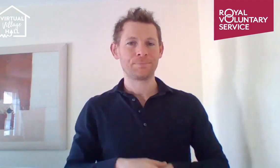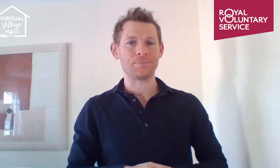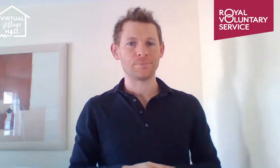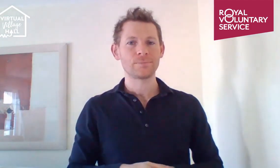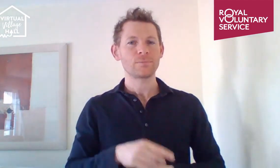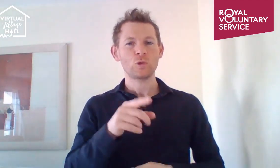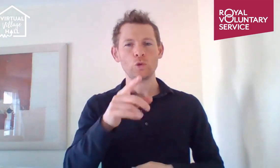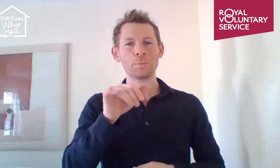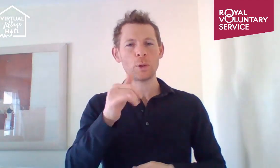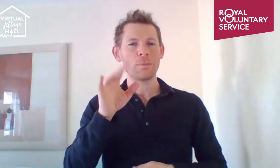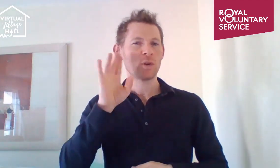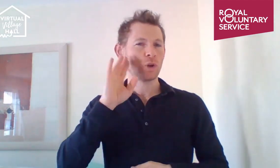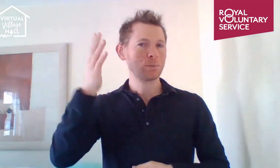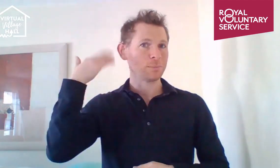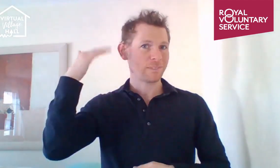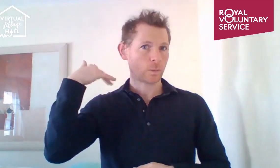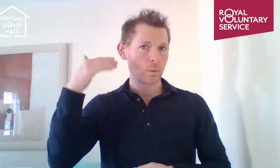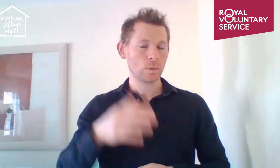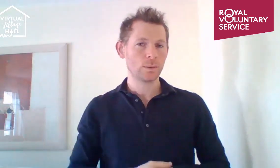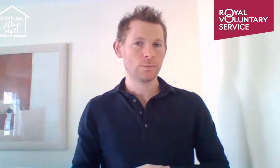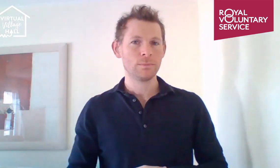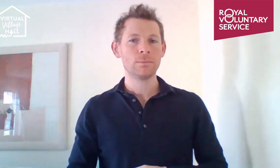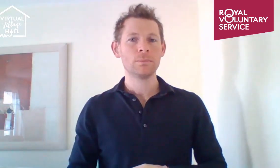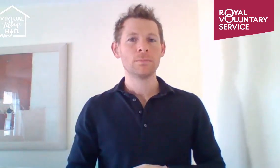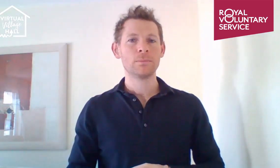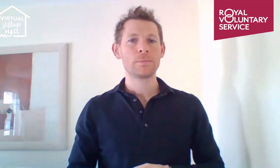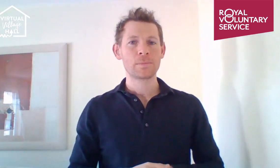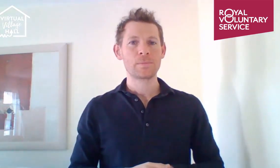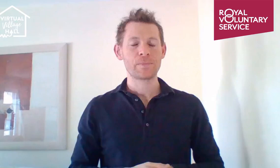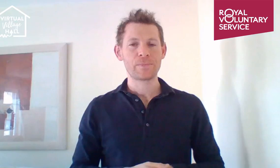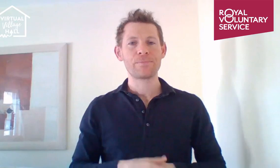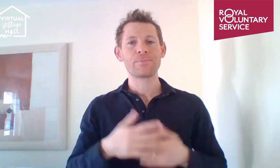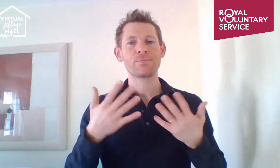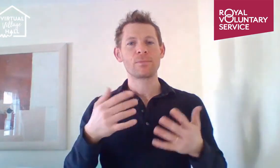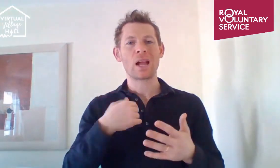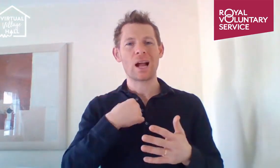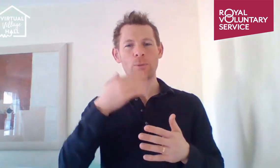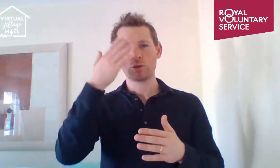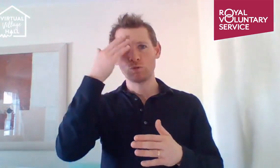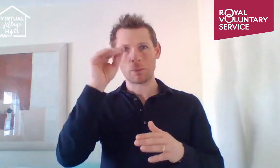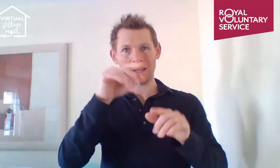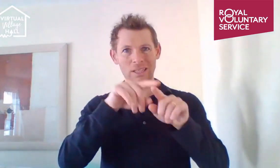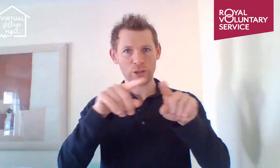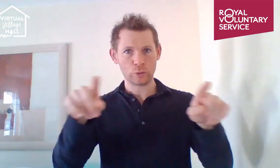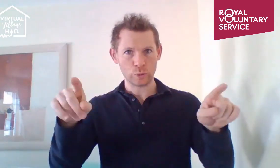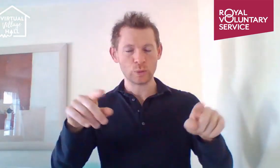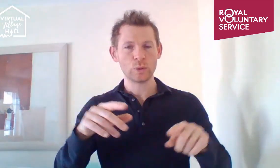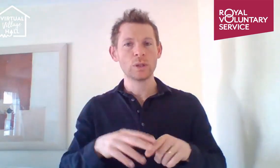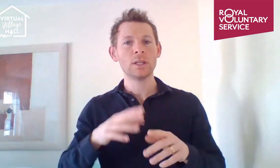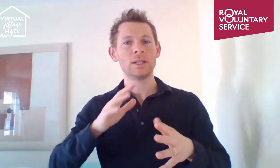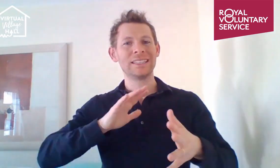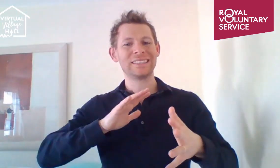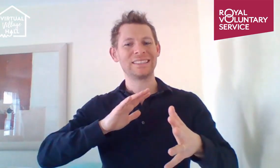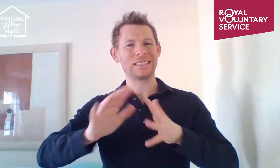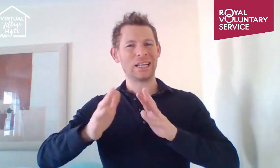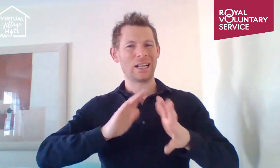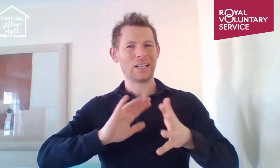like for deaf people. You may have heard some of this before. I want to remind you all that